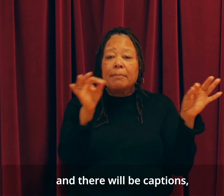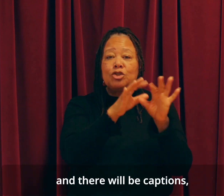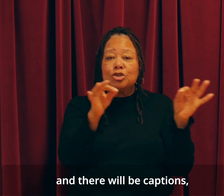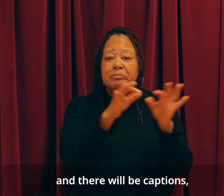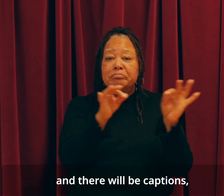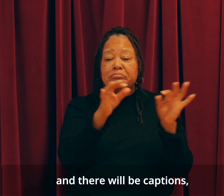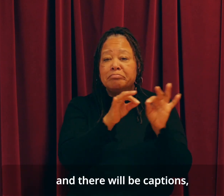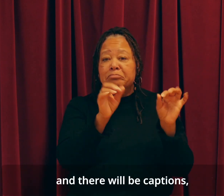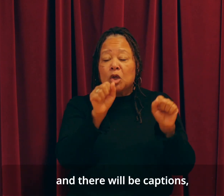And there will be captions,